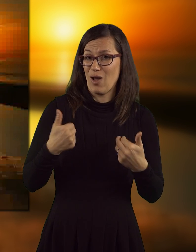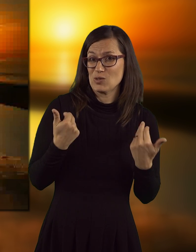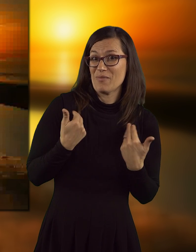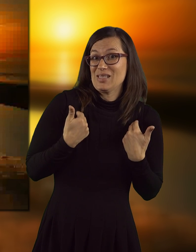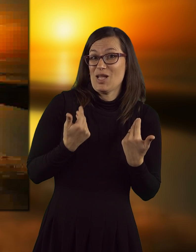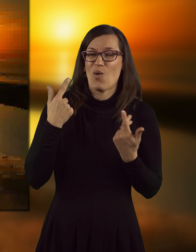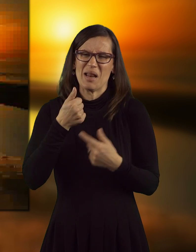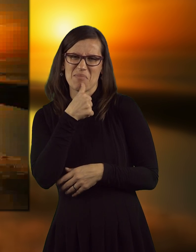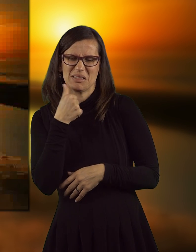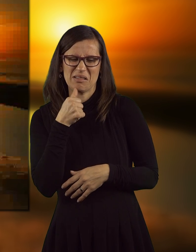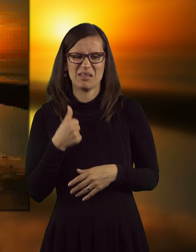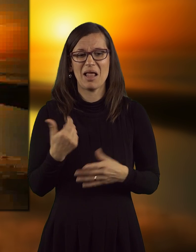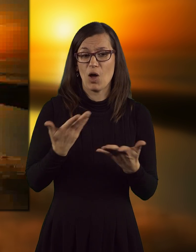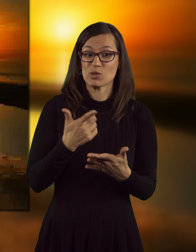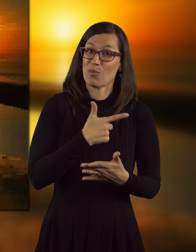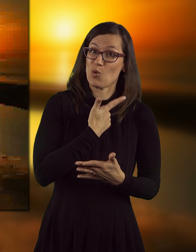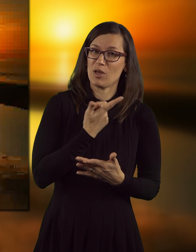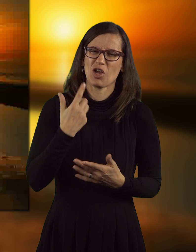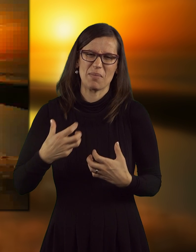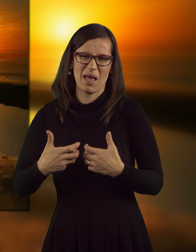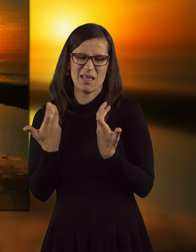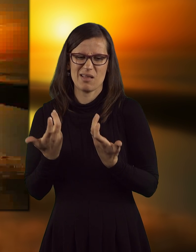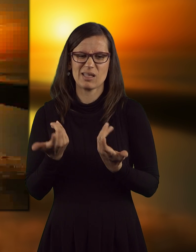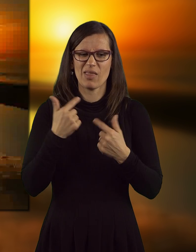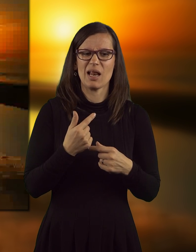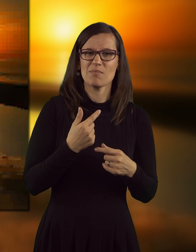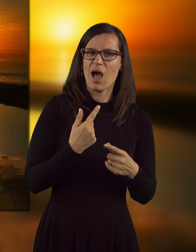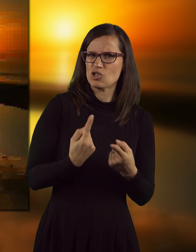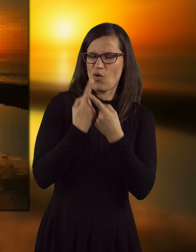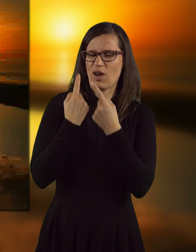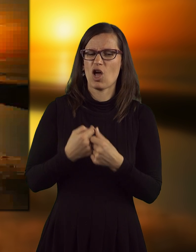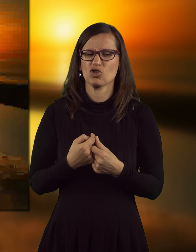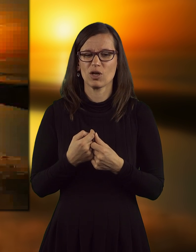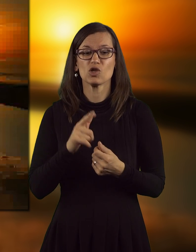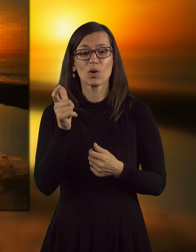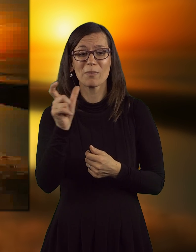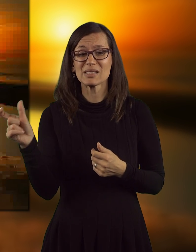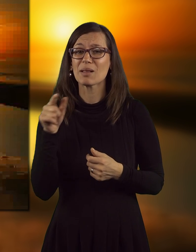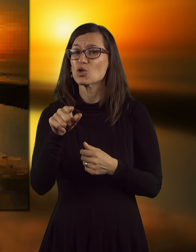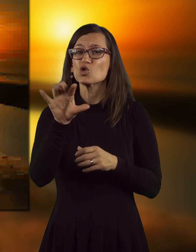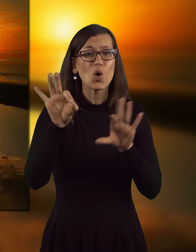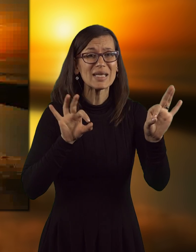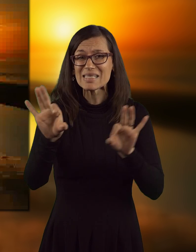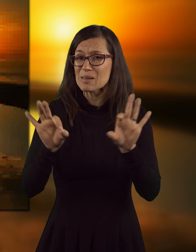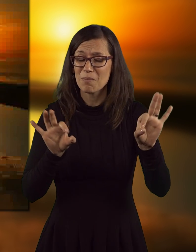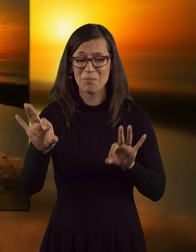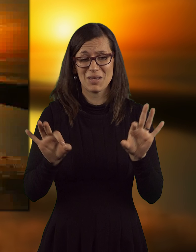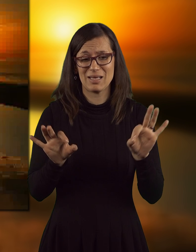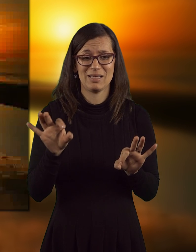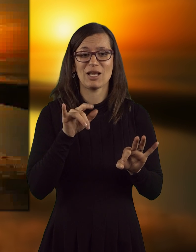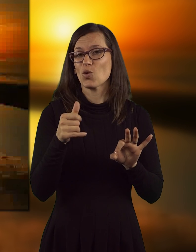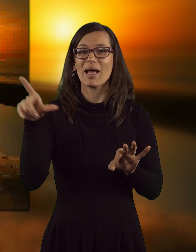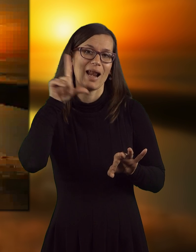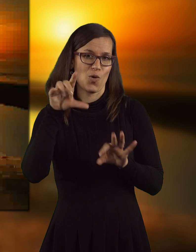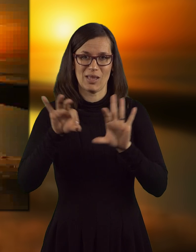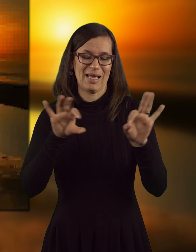I can be joyful or I can be ornery. I can be loving or I can be angry or I can be hateful. In other words, those are the choices. Those are the